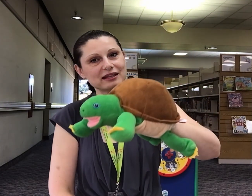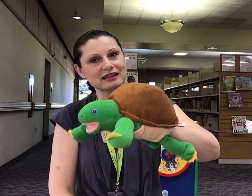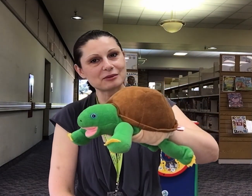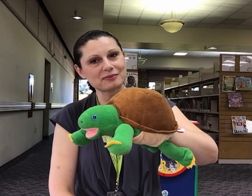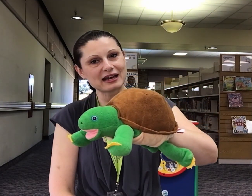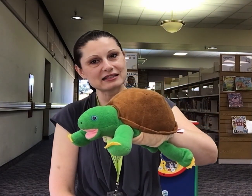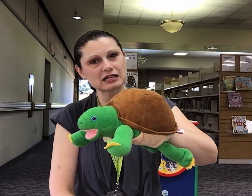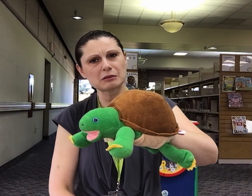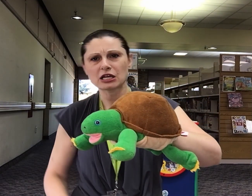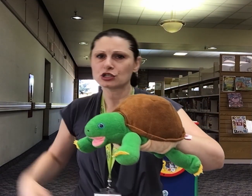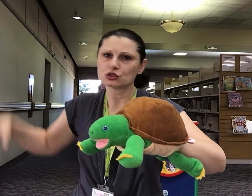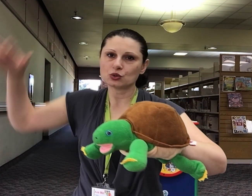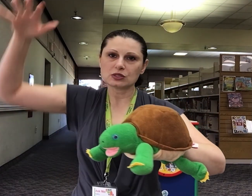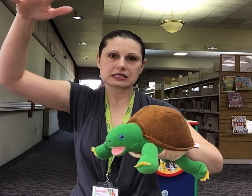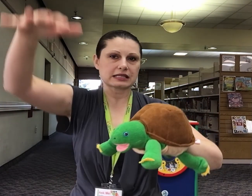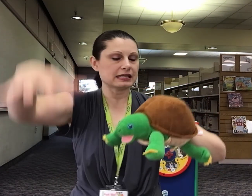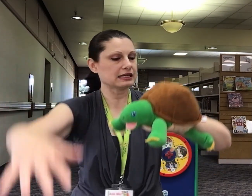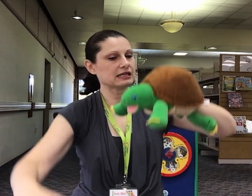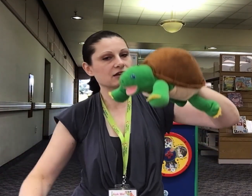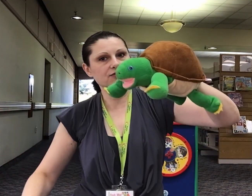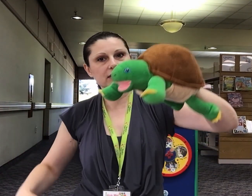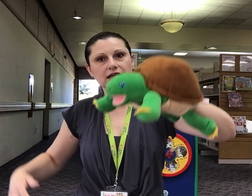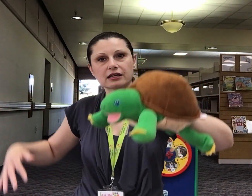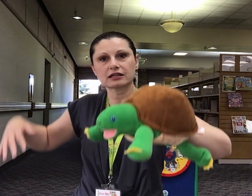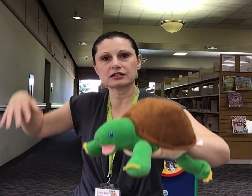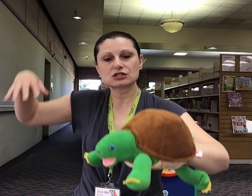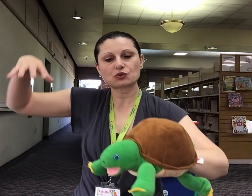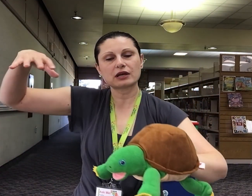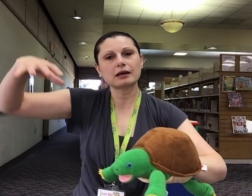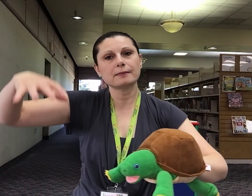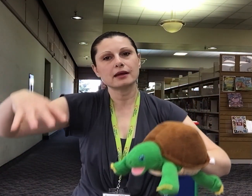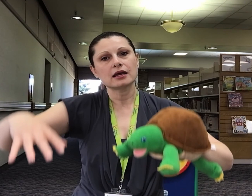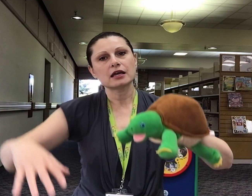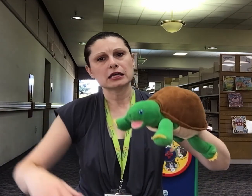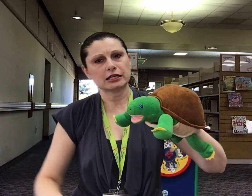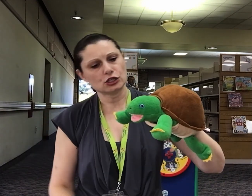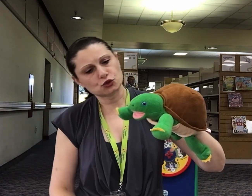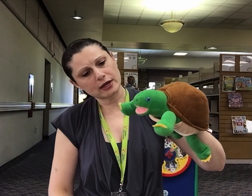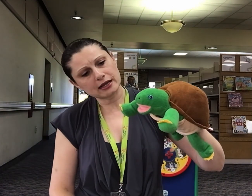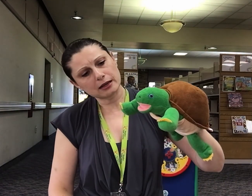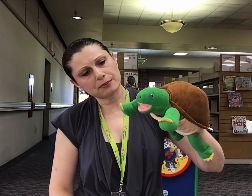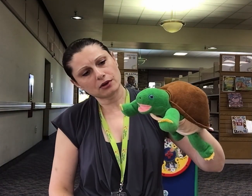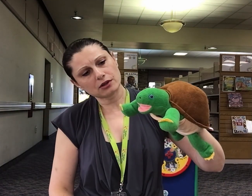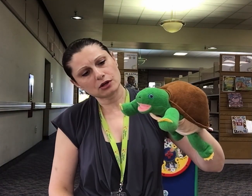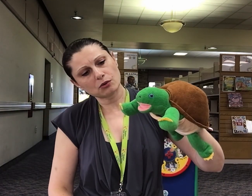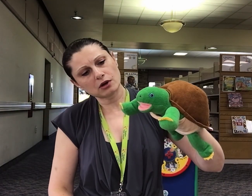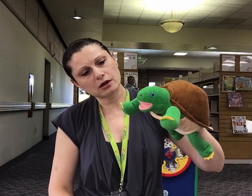the bathtub to see if he could swim. He drank up all the water,